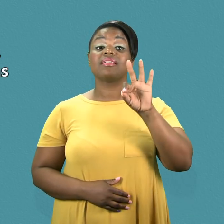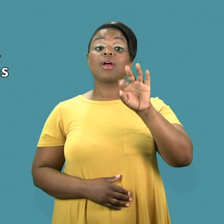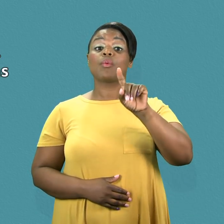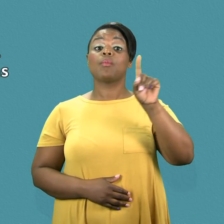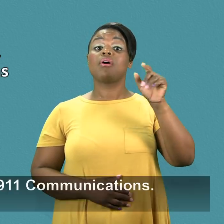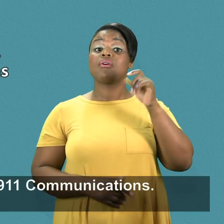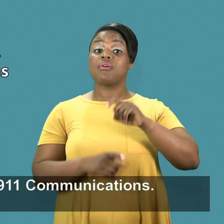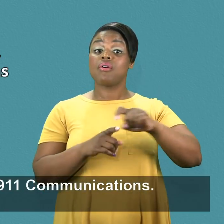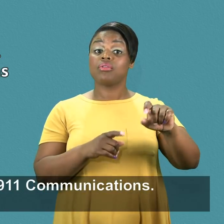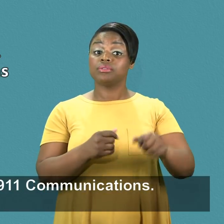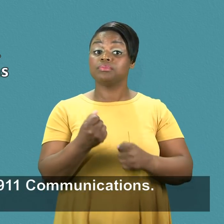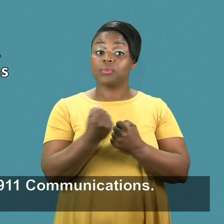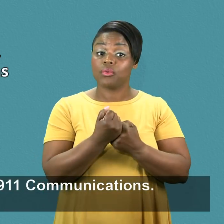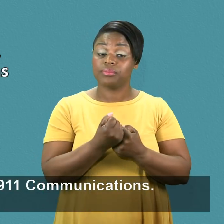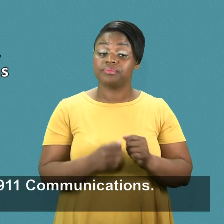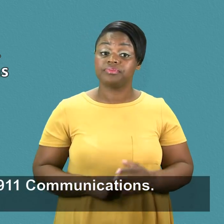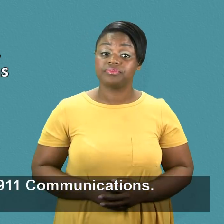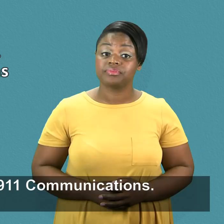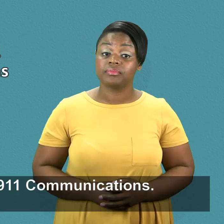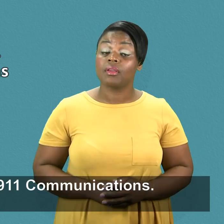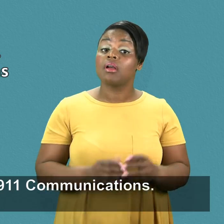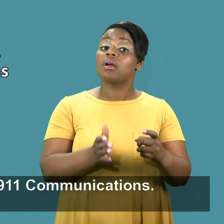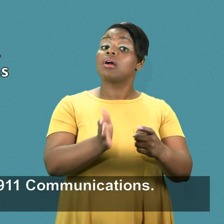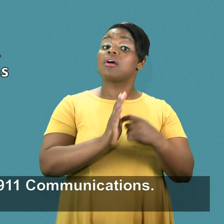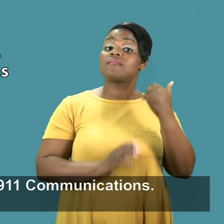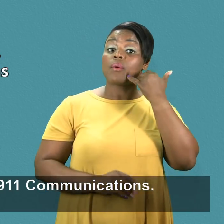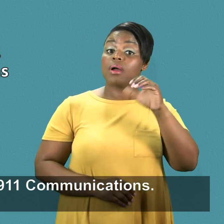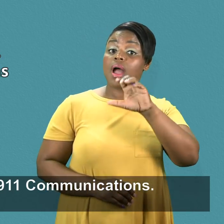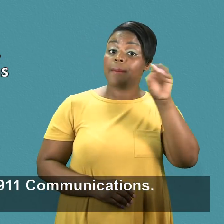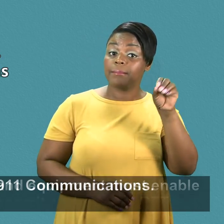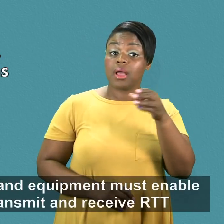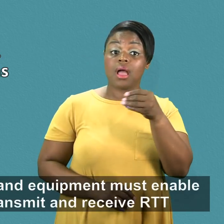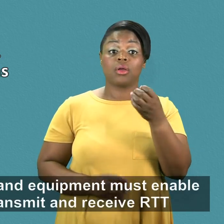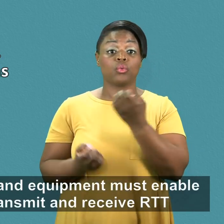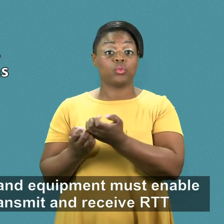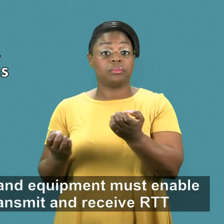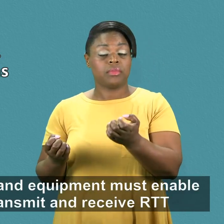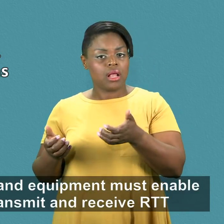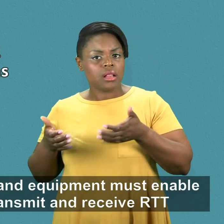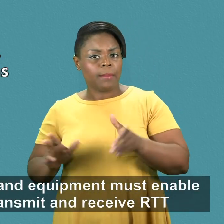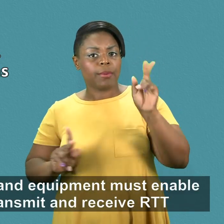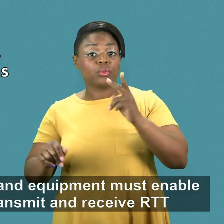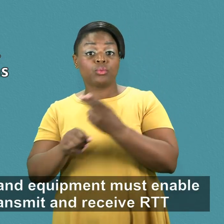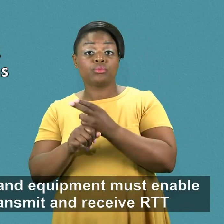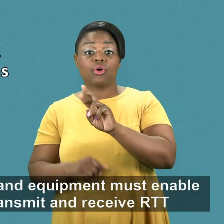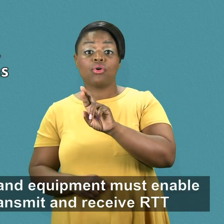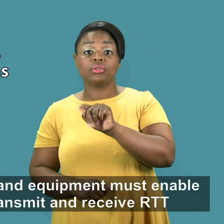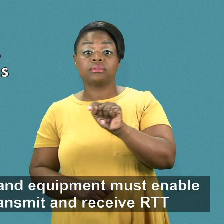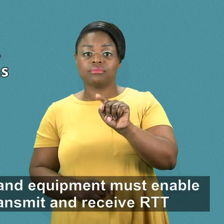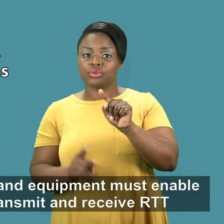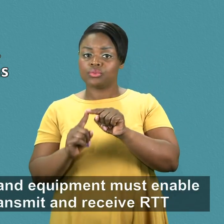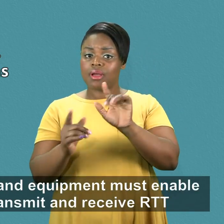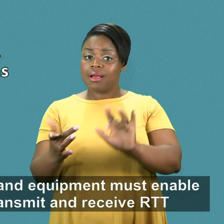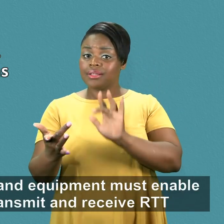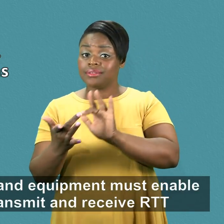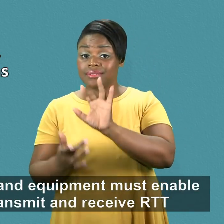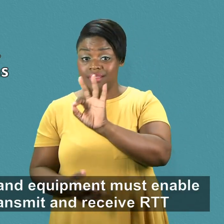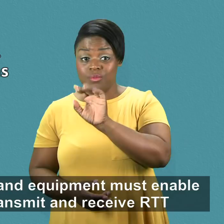Support for 911 communications. Covered services and equipment must enable the caller to